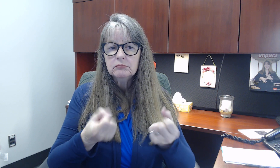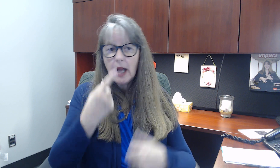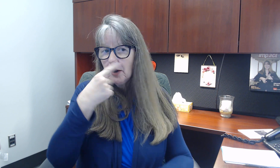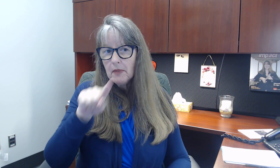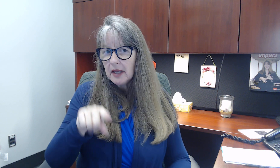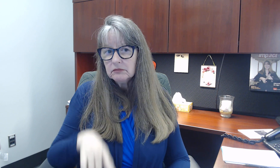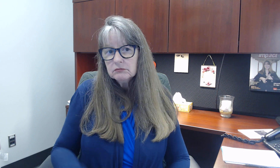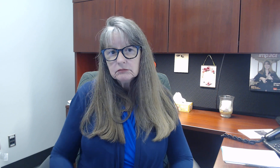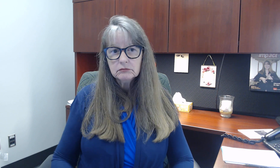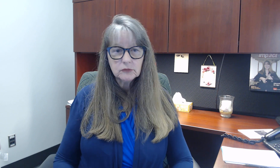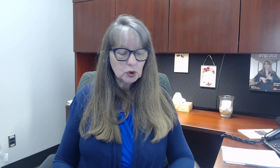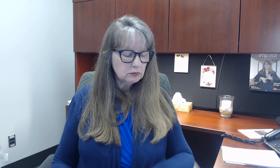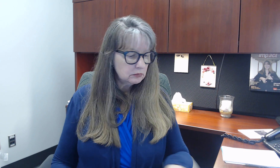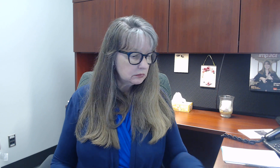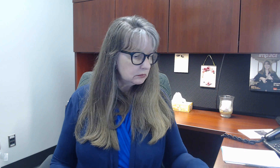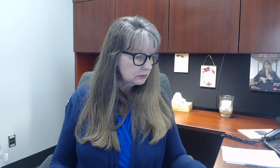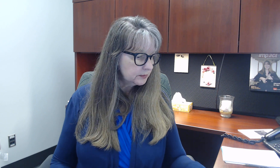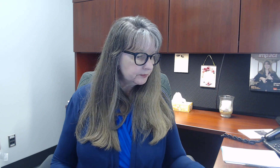don't mind. Sure.